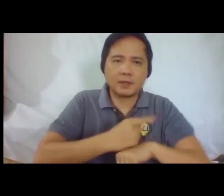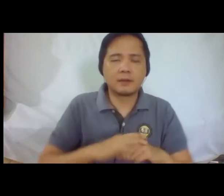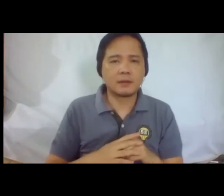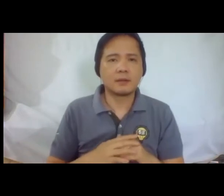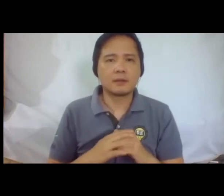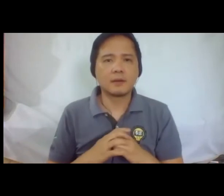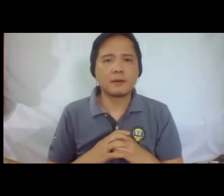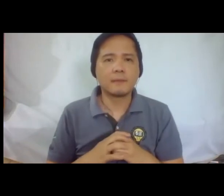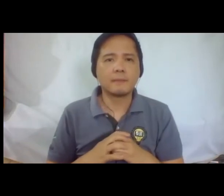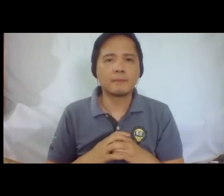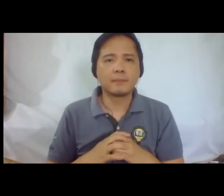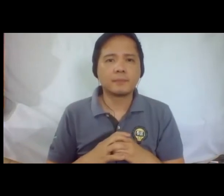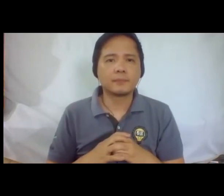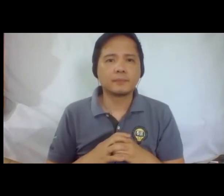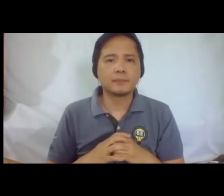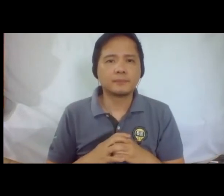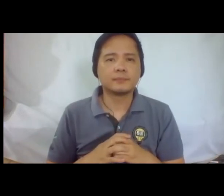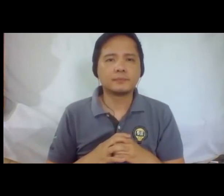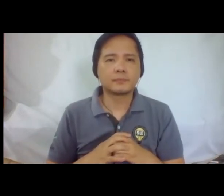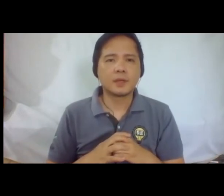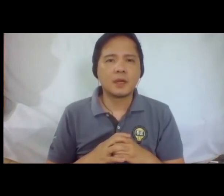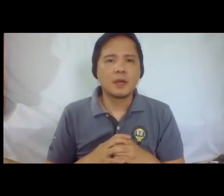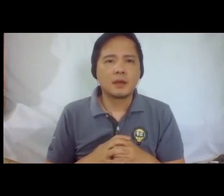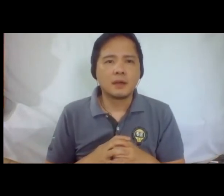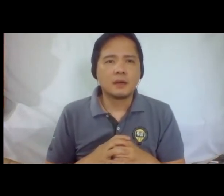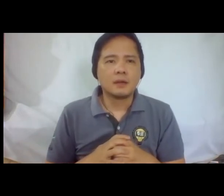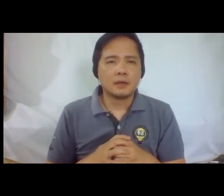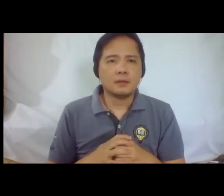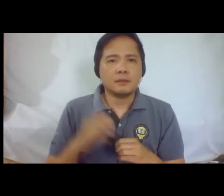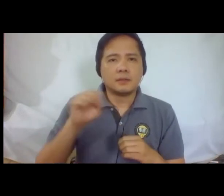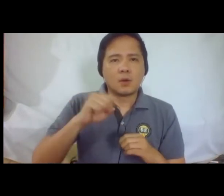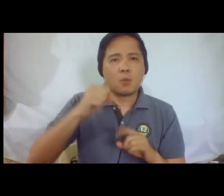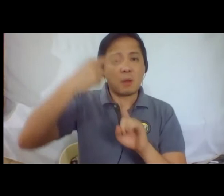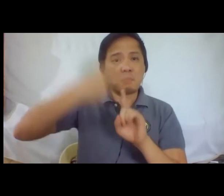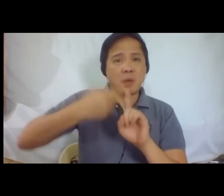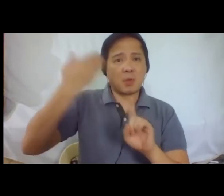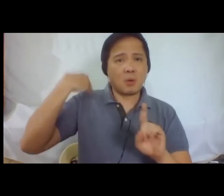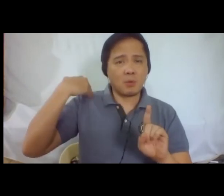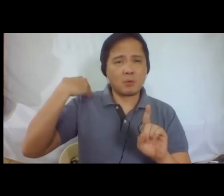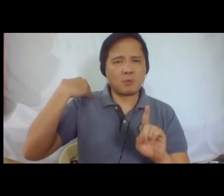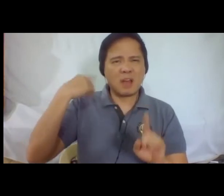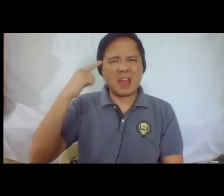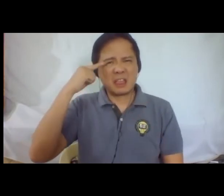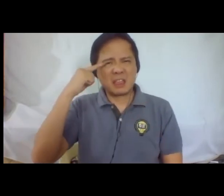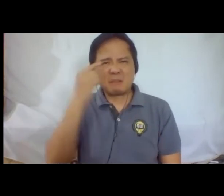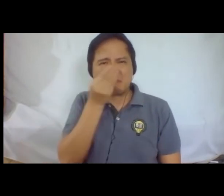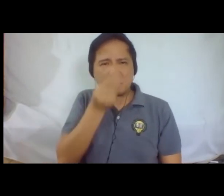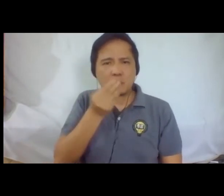Yeah, before a month ago, I think it was around 1,000, 2,000